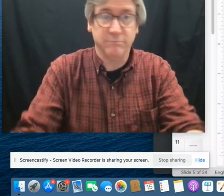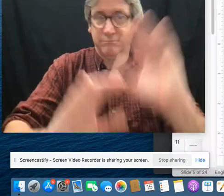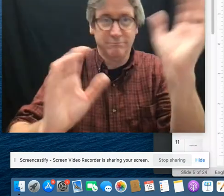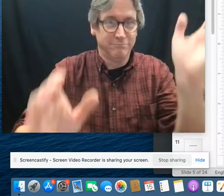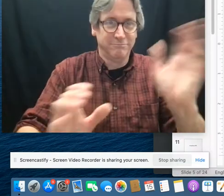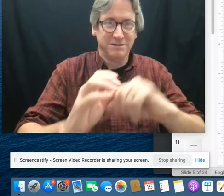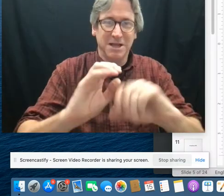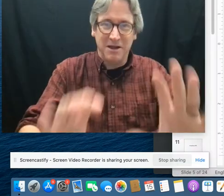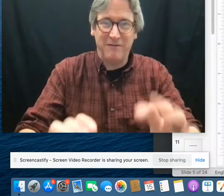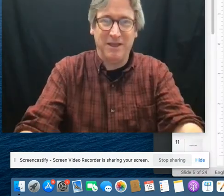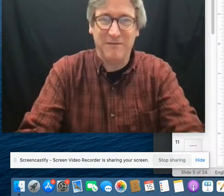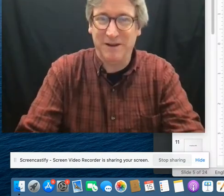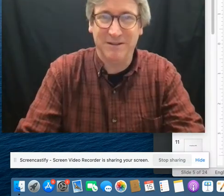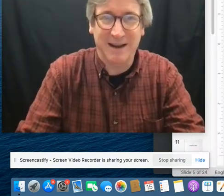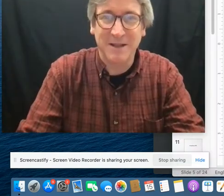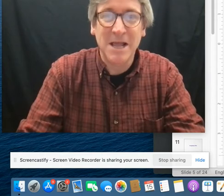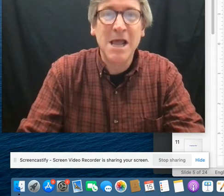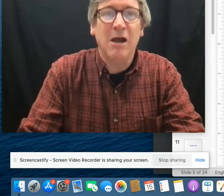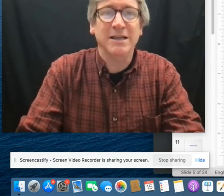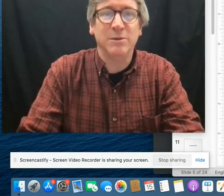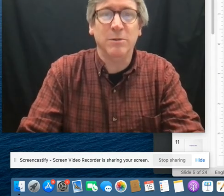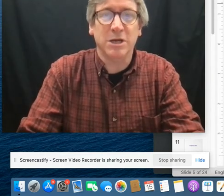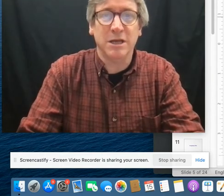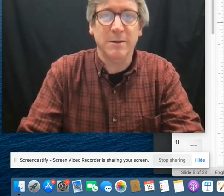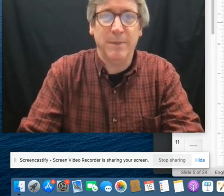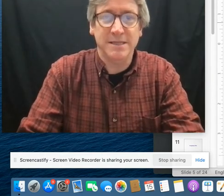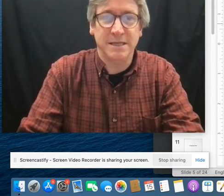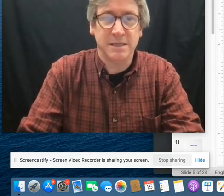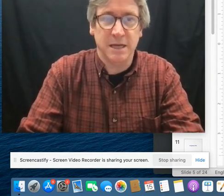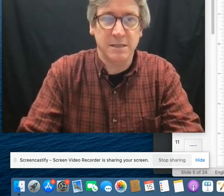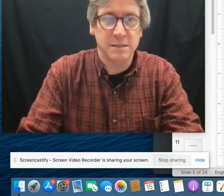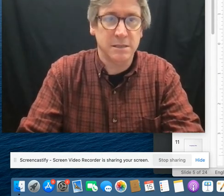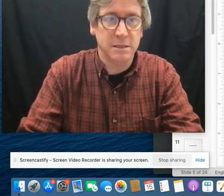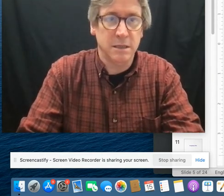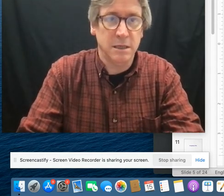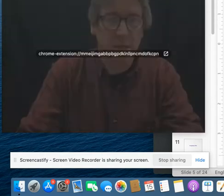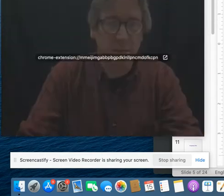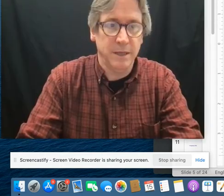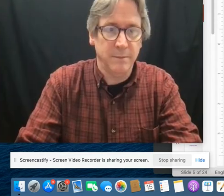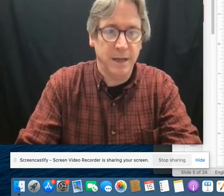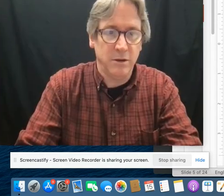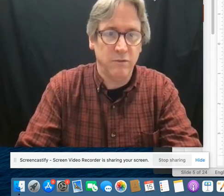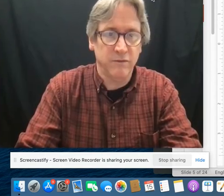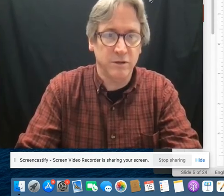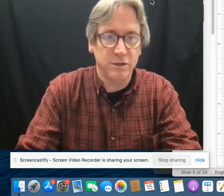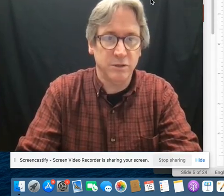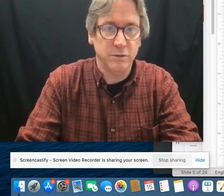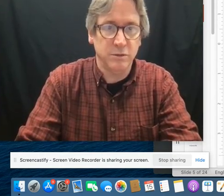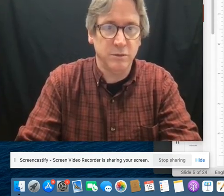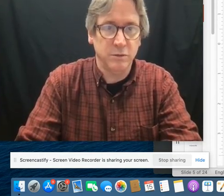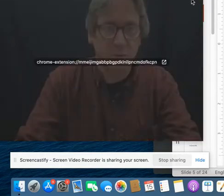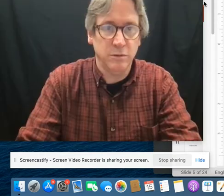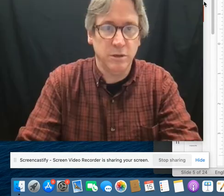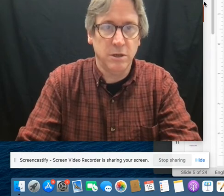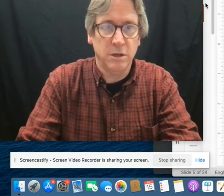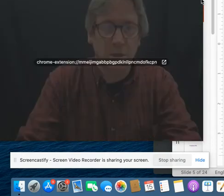okay. I think I figured that out. All right, so when we're talking about basic signs, let me get back over to,